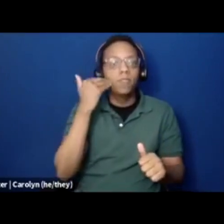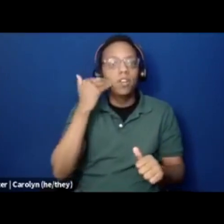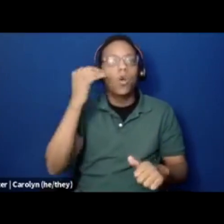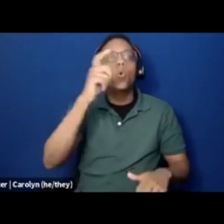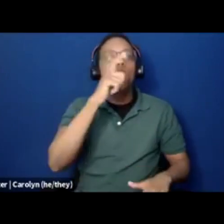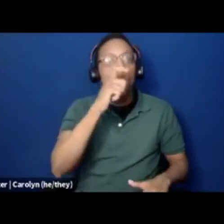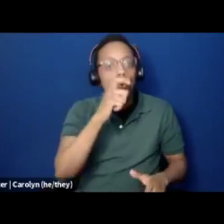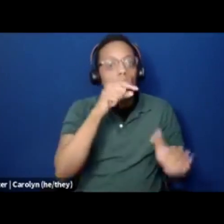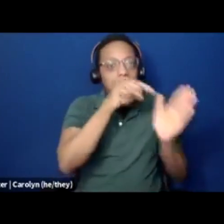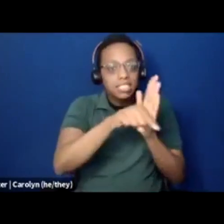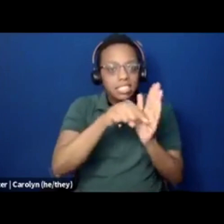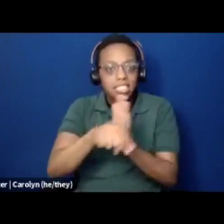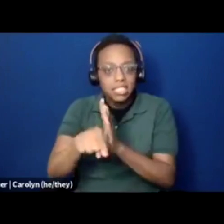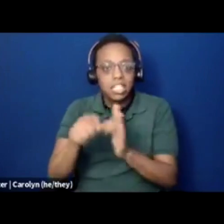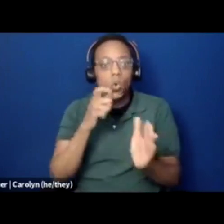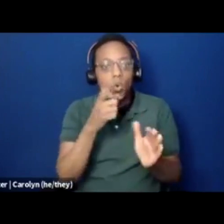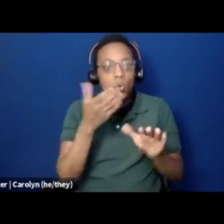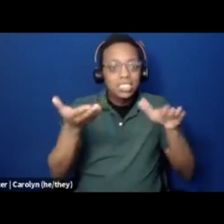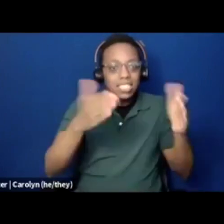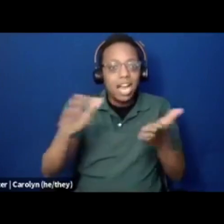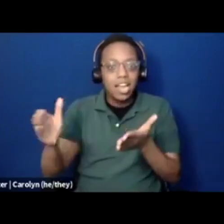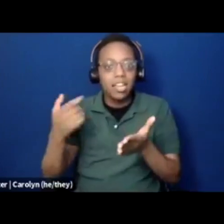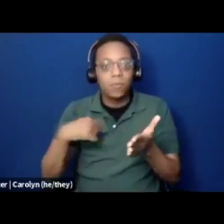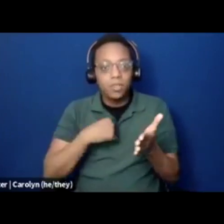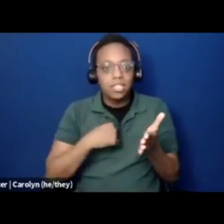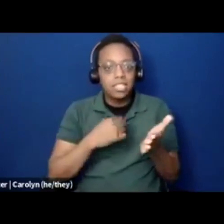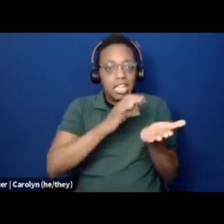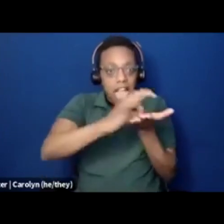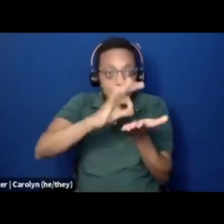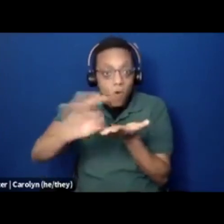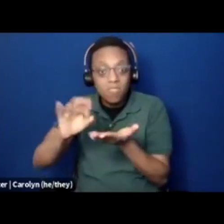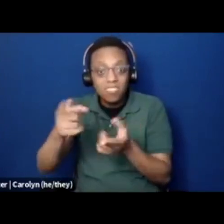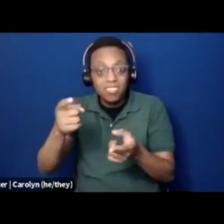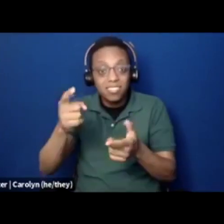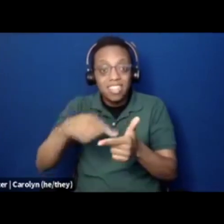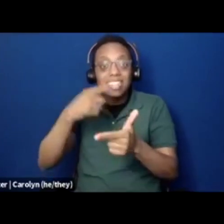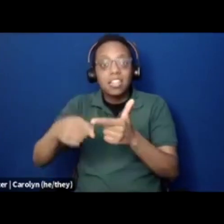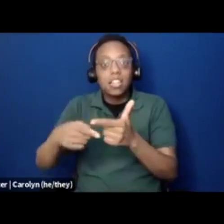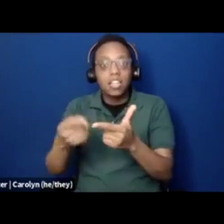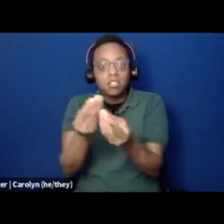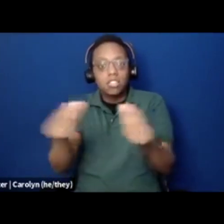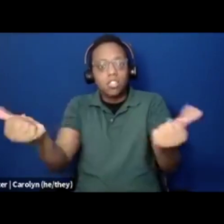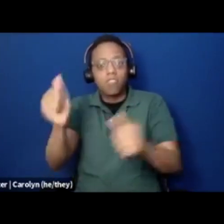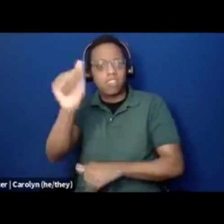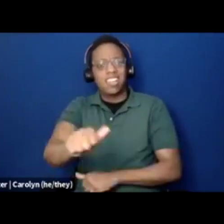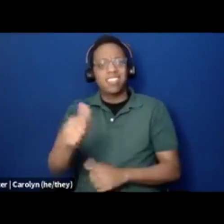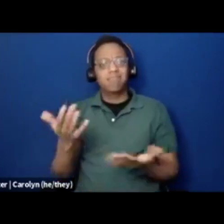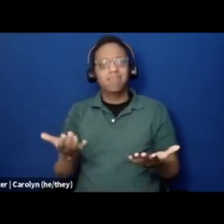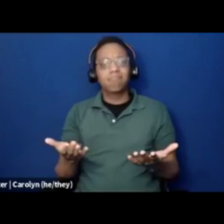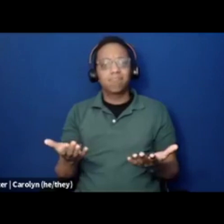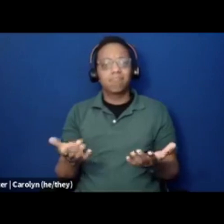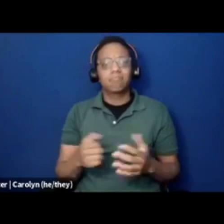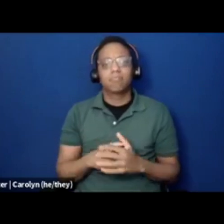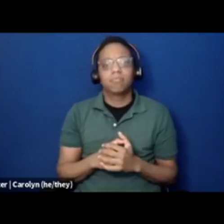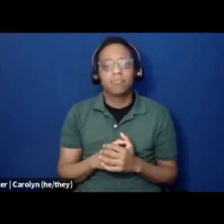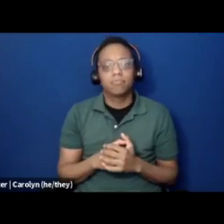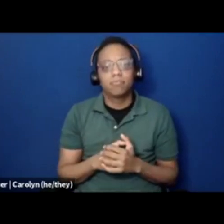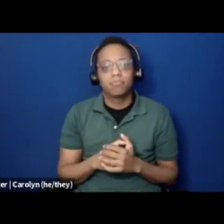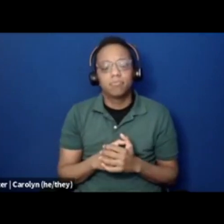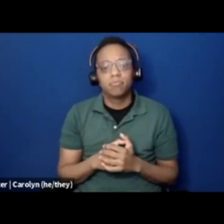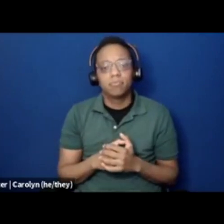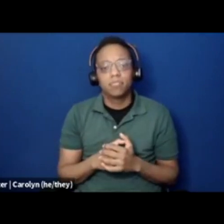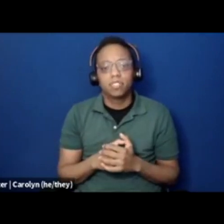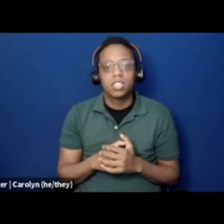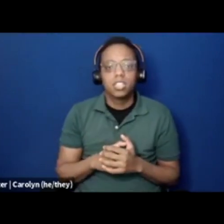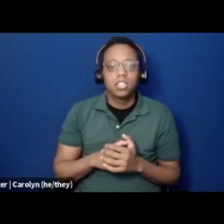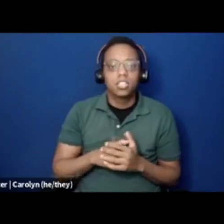paying attention to, is making sure we are counted. And we do not have to settle for the federal government census ideology. We